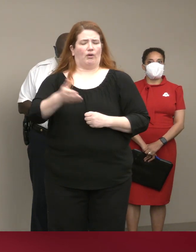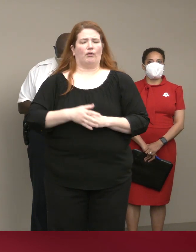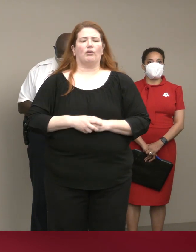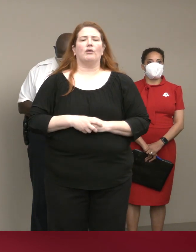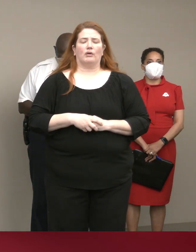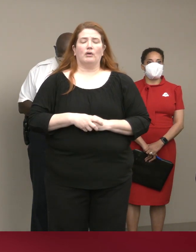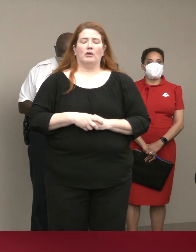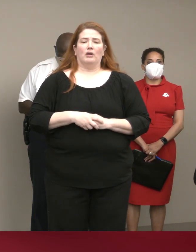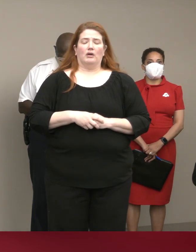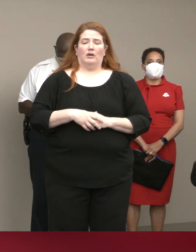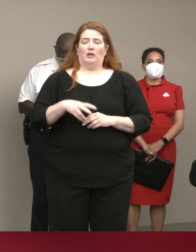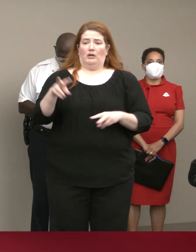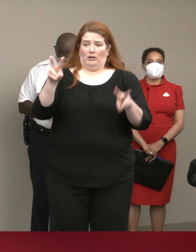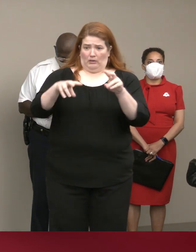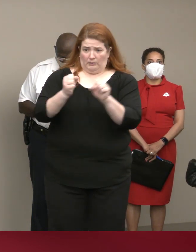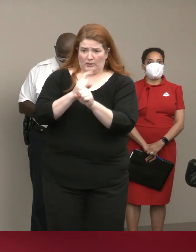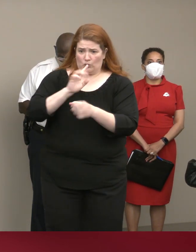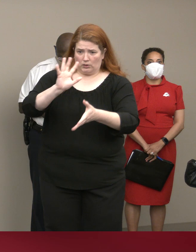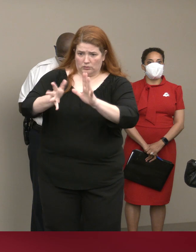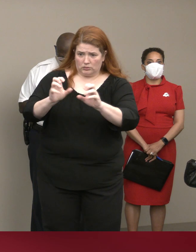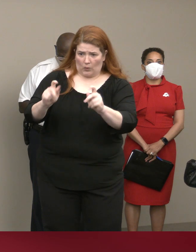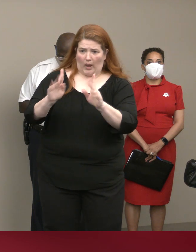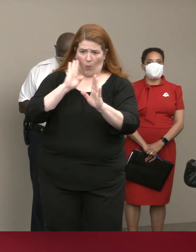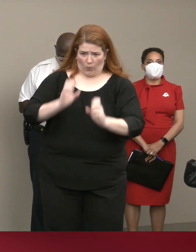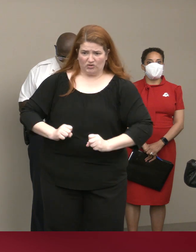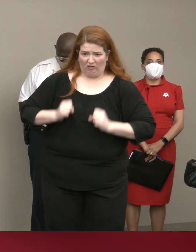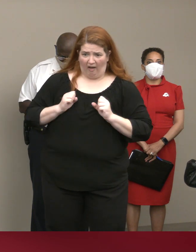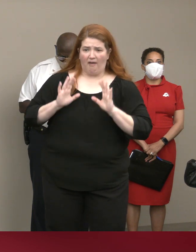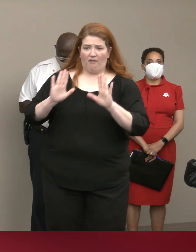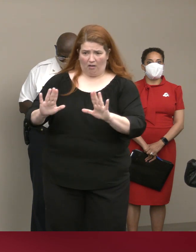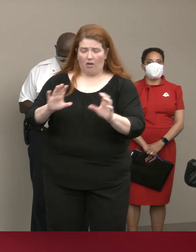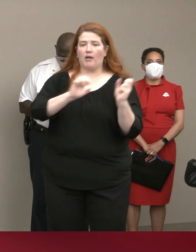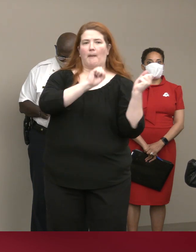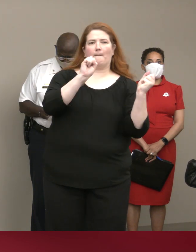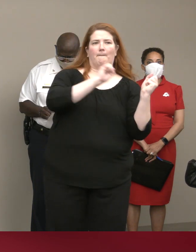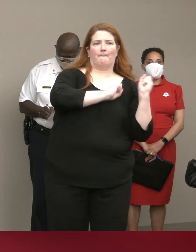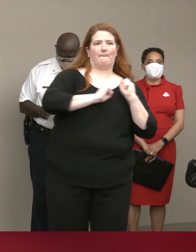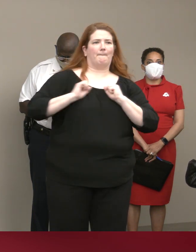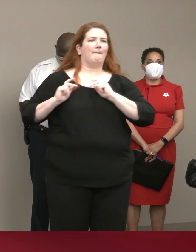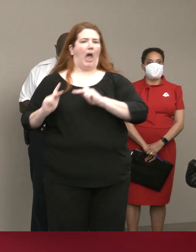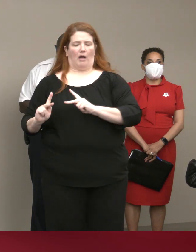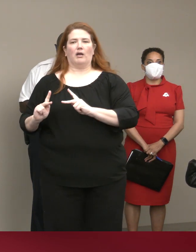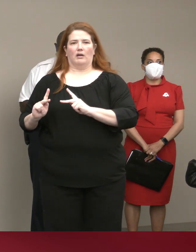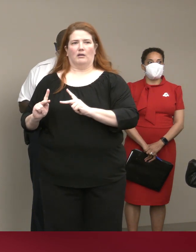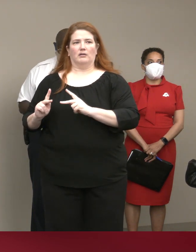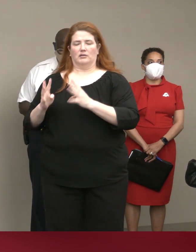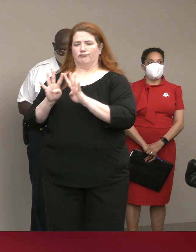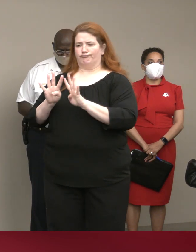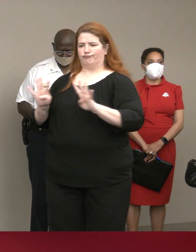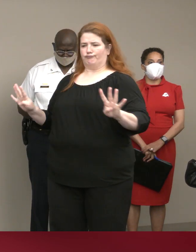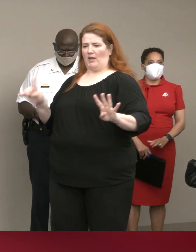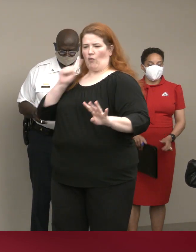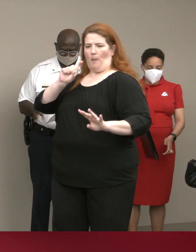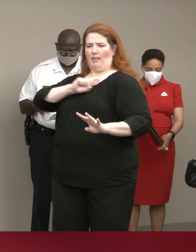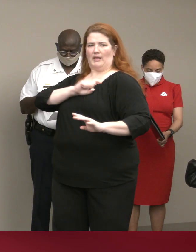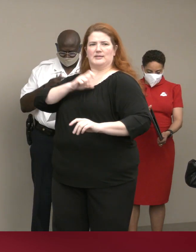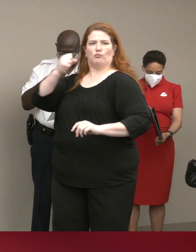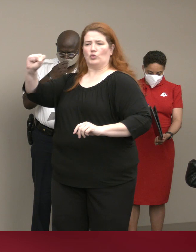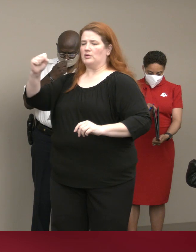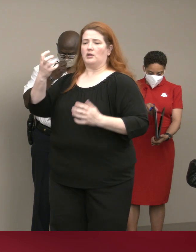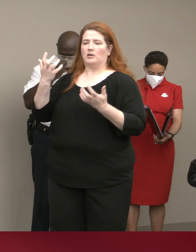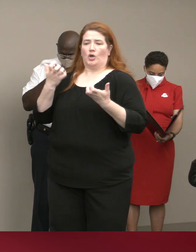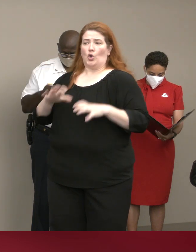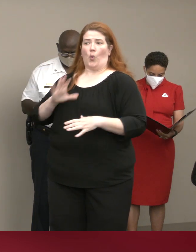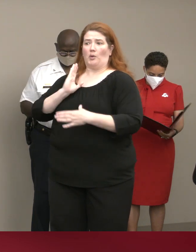colleagues would survive their injuries, they returned to the police protest line, not